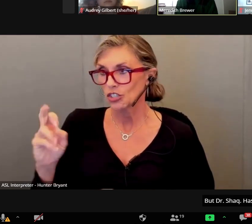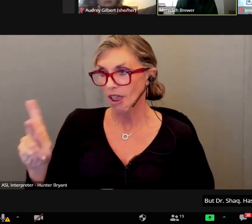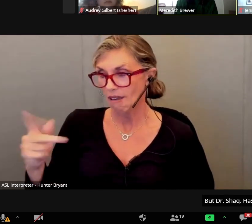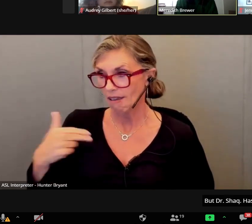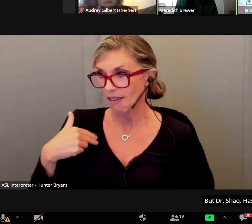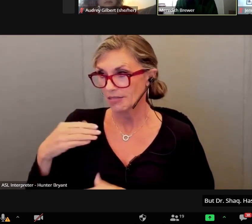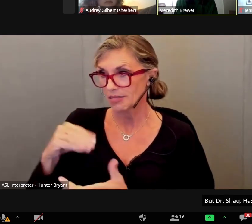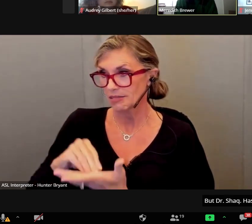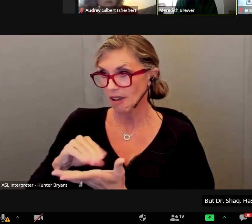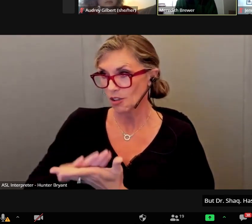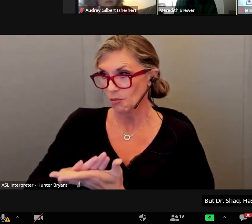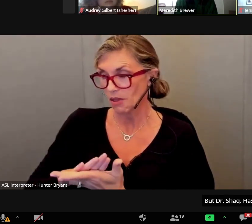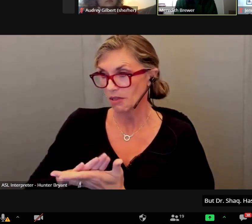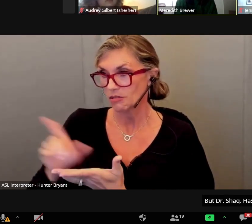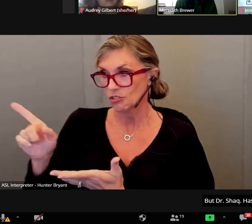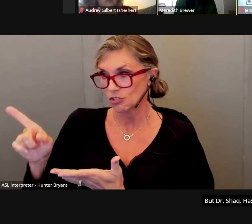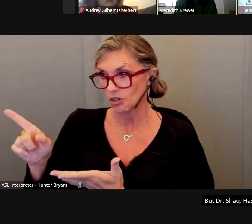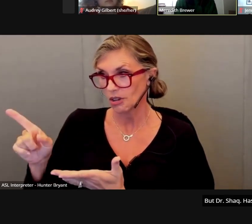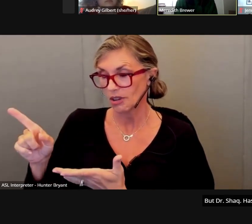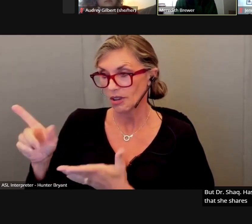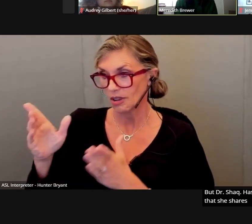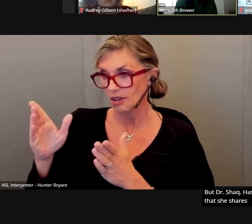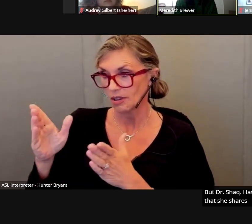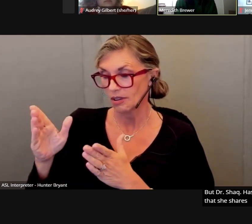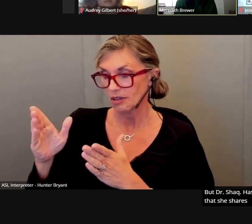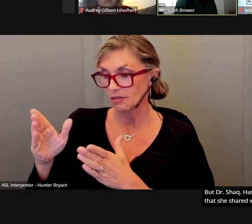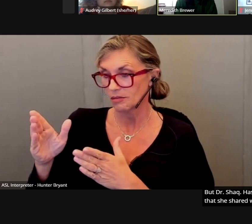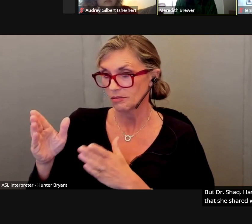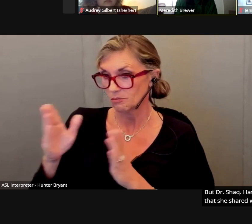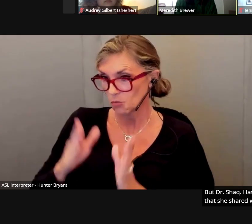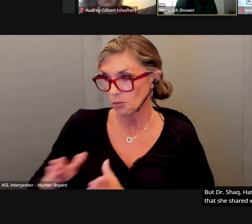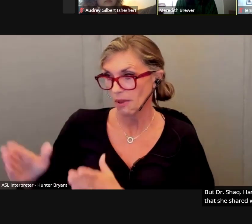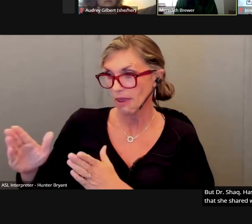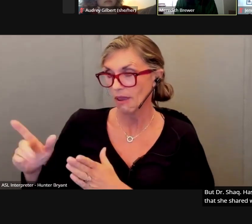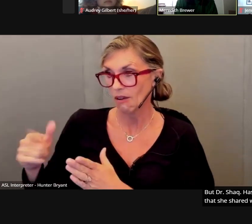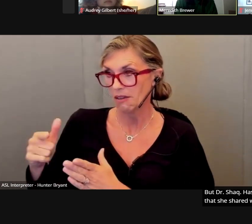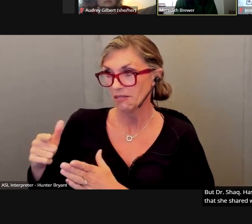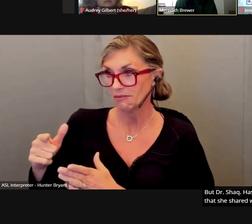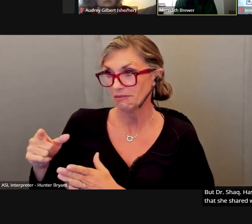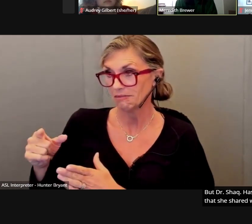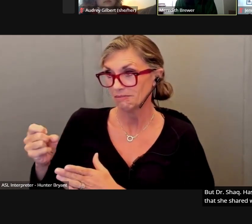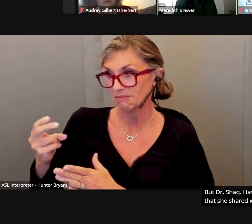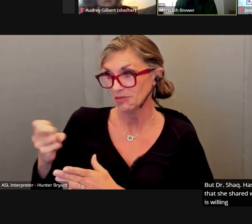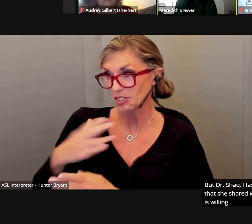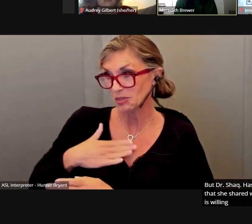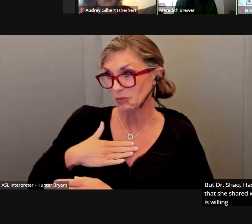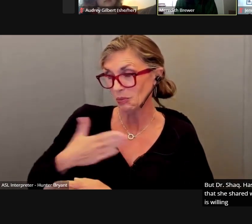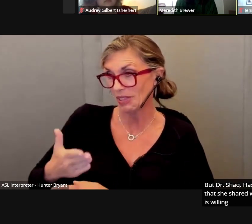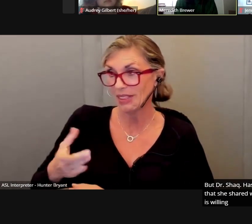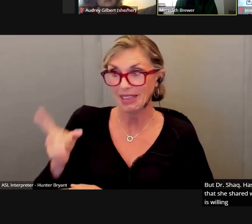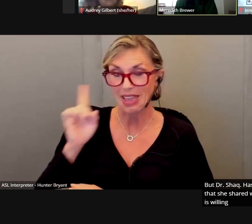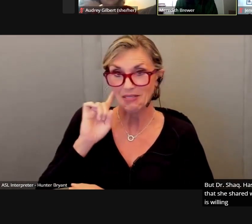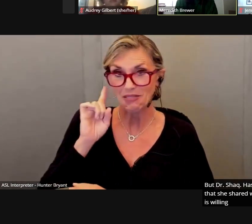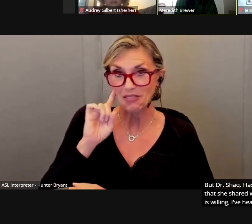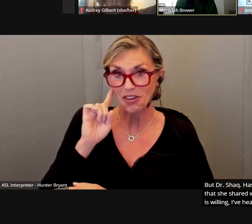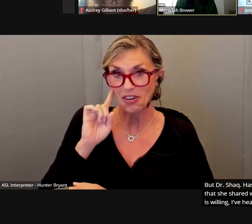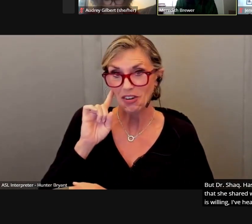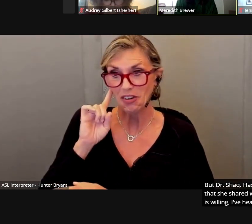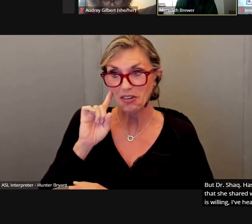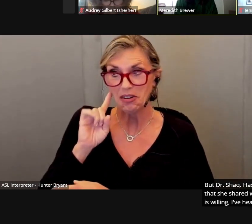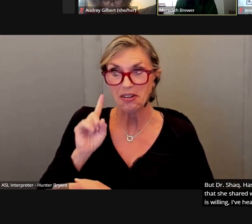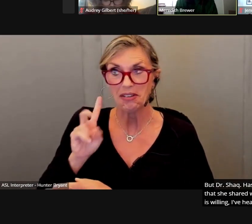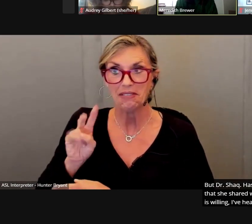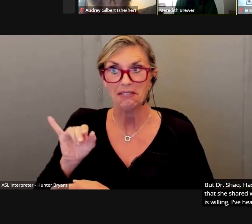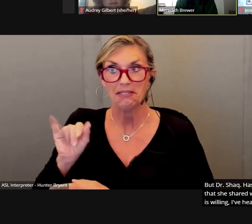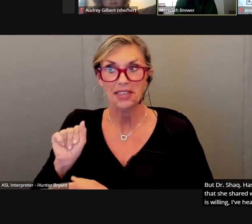prepared that she shared with her breakout group that if she is willing, I've heard via text chat that it might